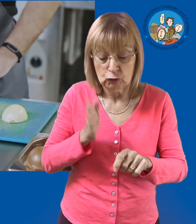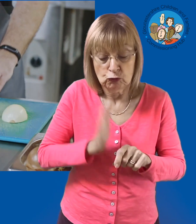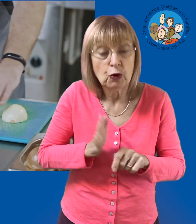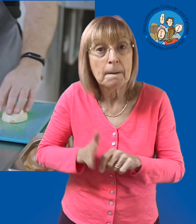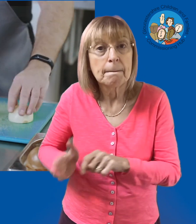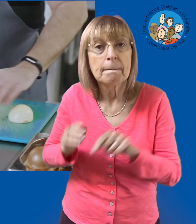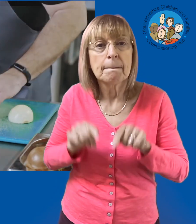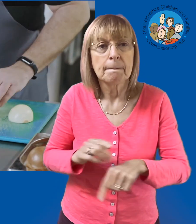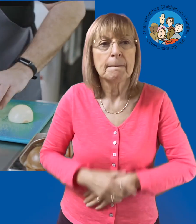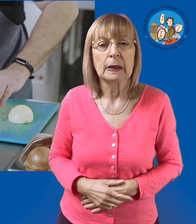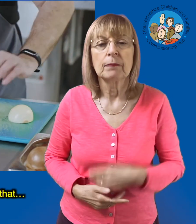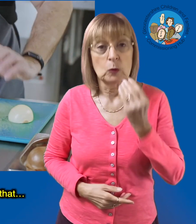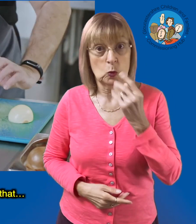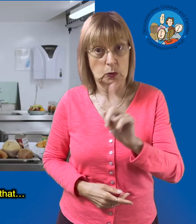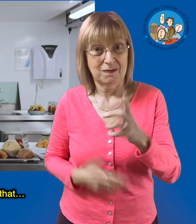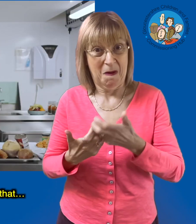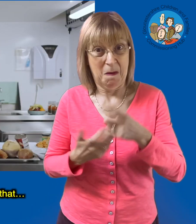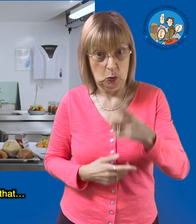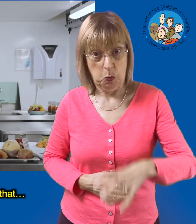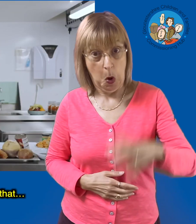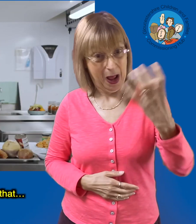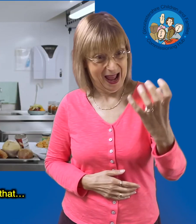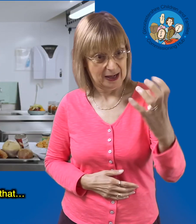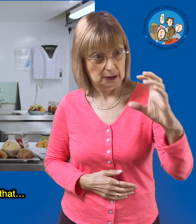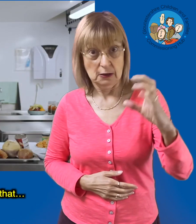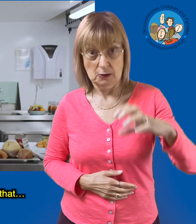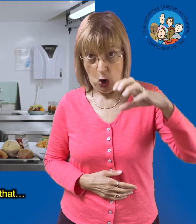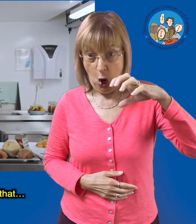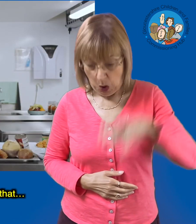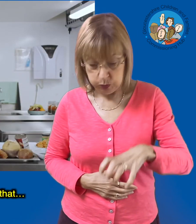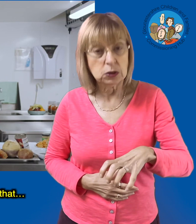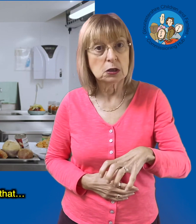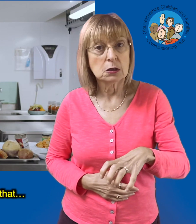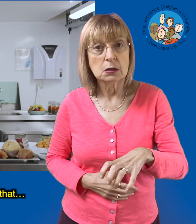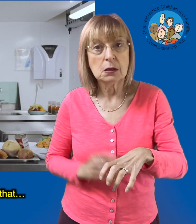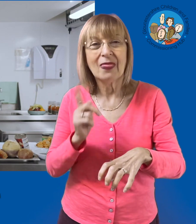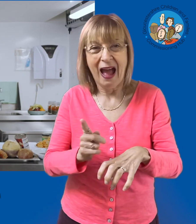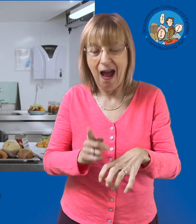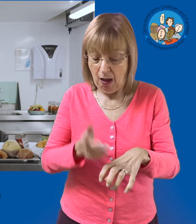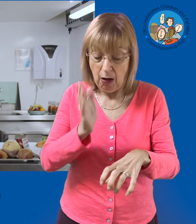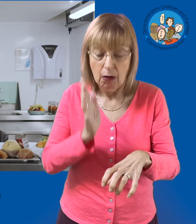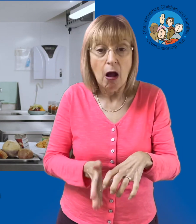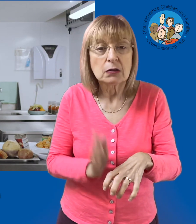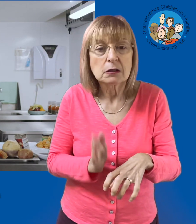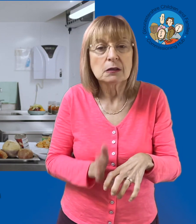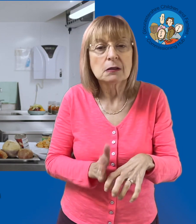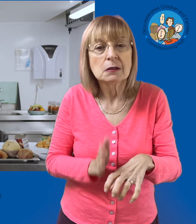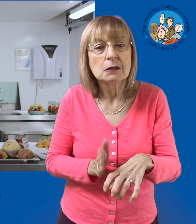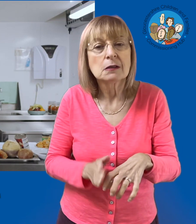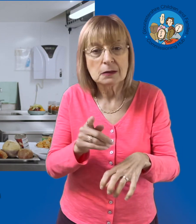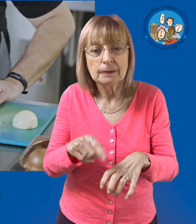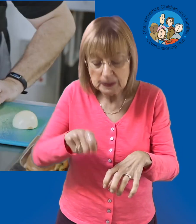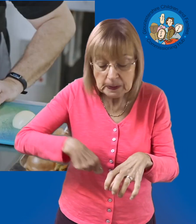going to chop this up now. So using the claw, make sure you get your hands like that onto the onion, and we cut